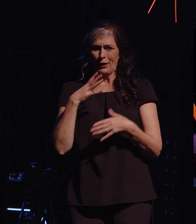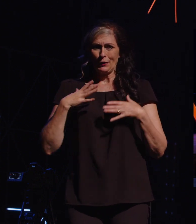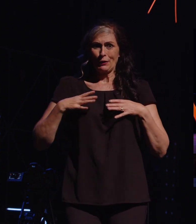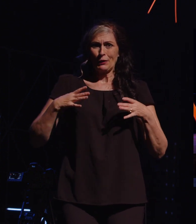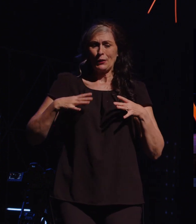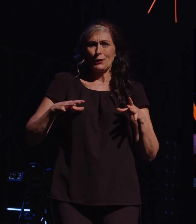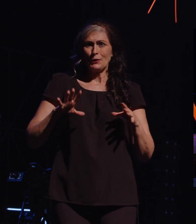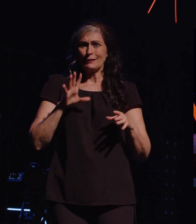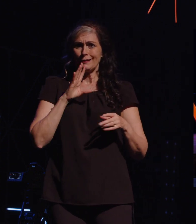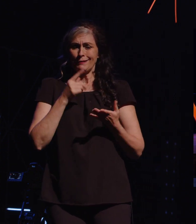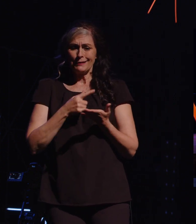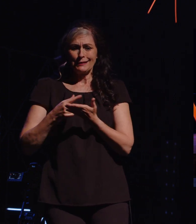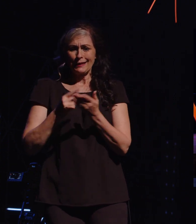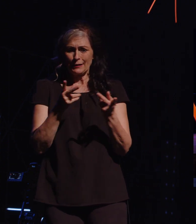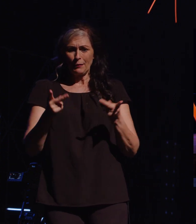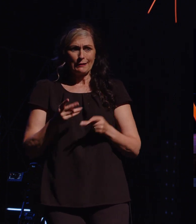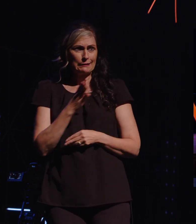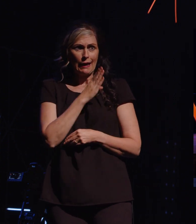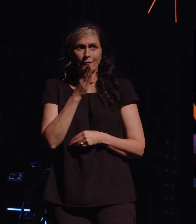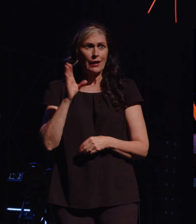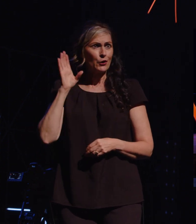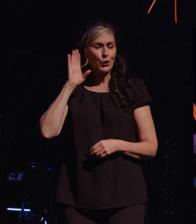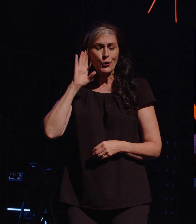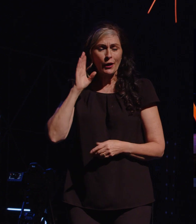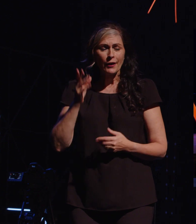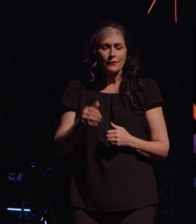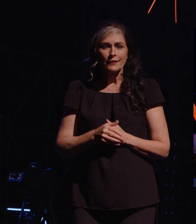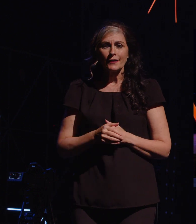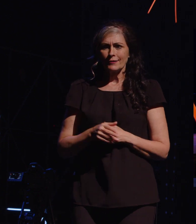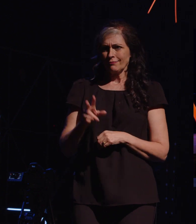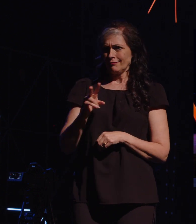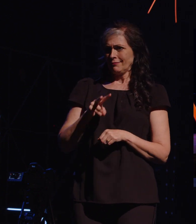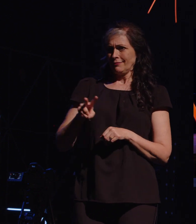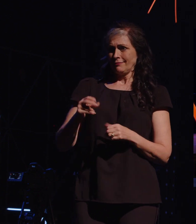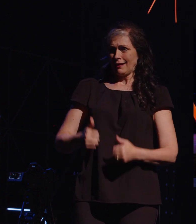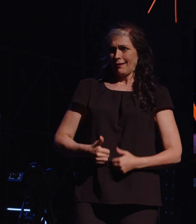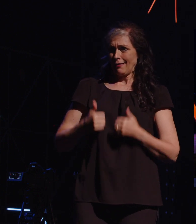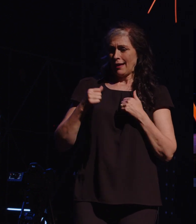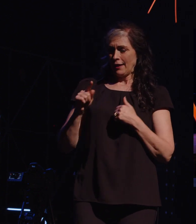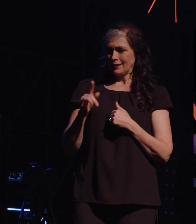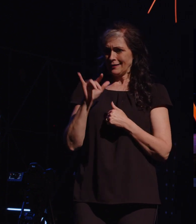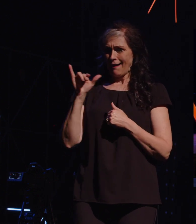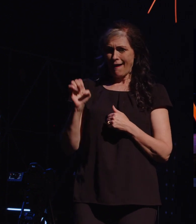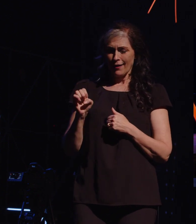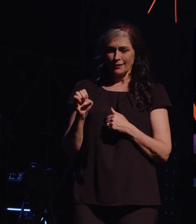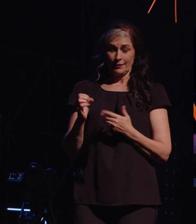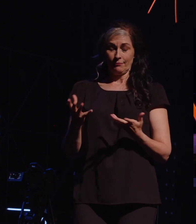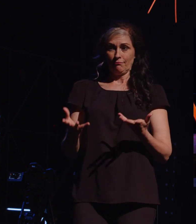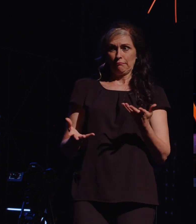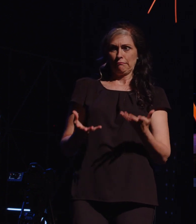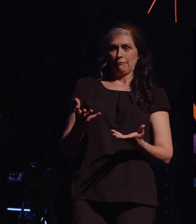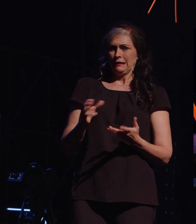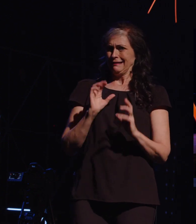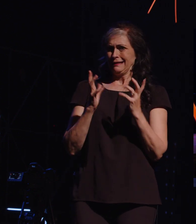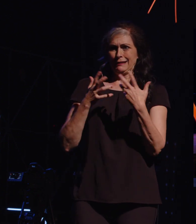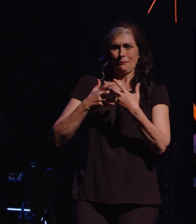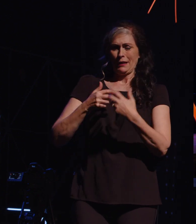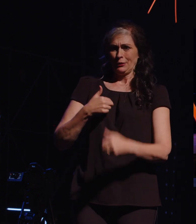talk about places that I'd never heard of, and they talk about lifestyles that I'm just, that's just not